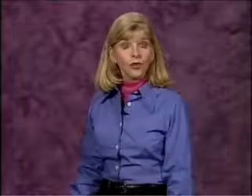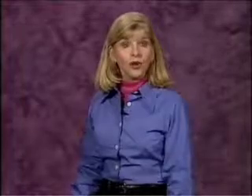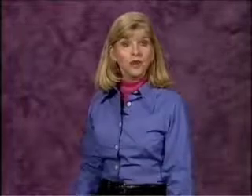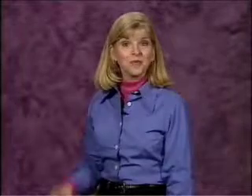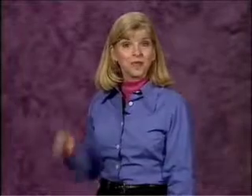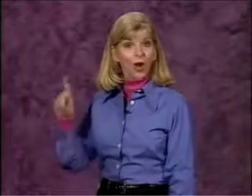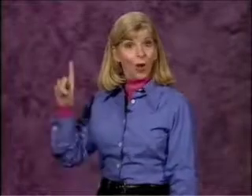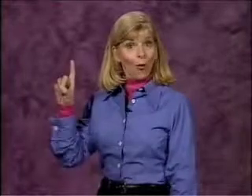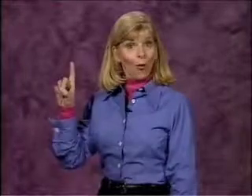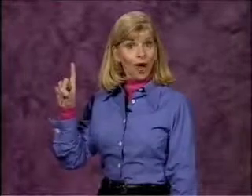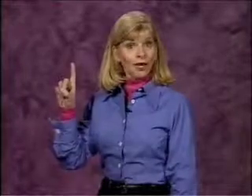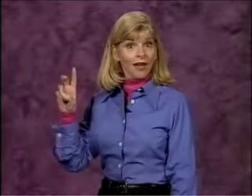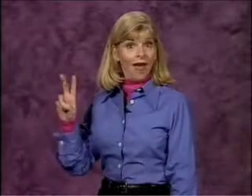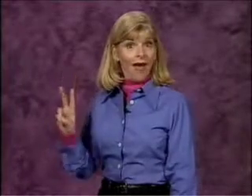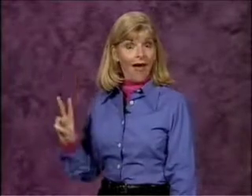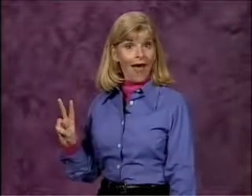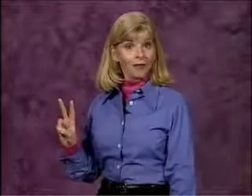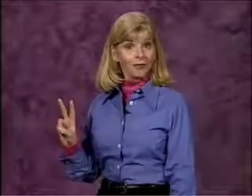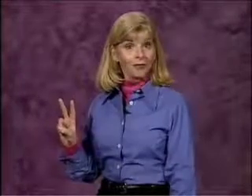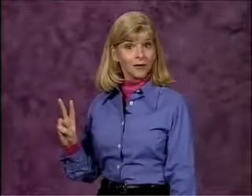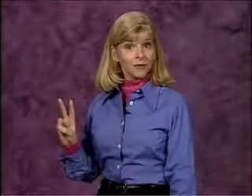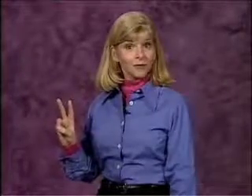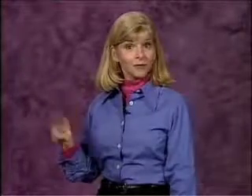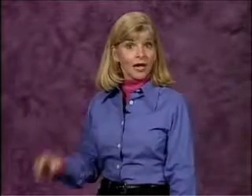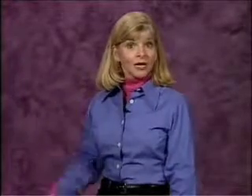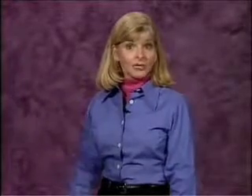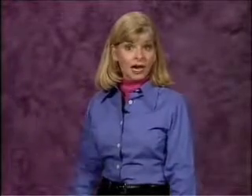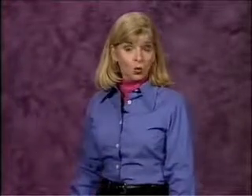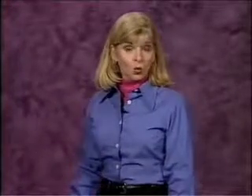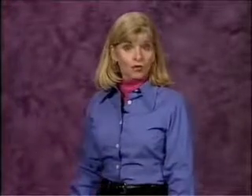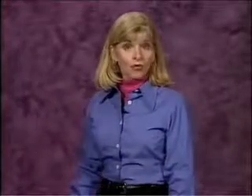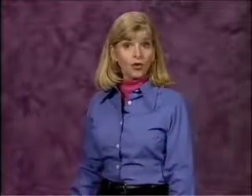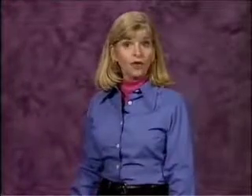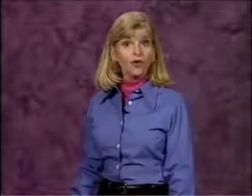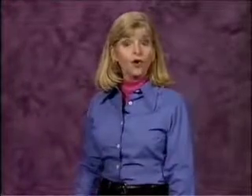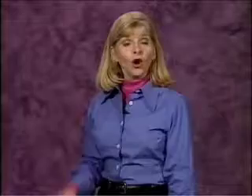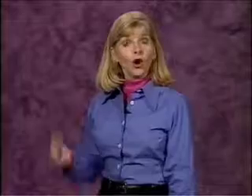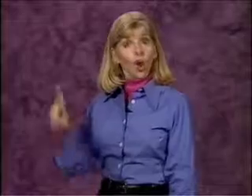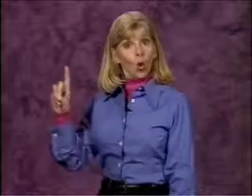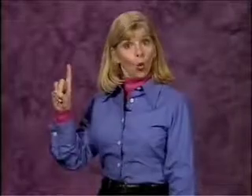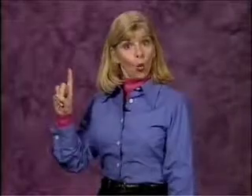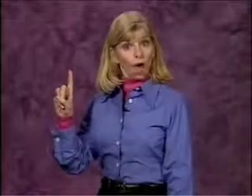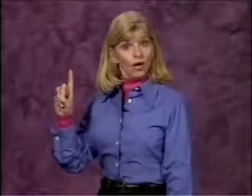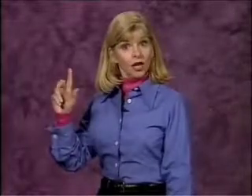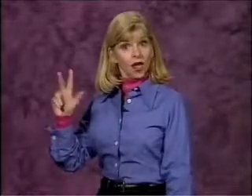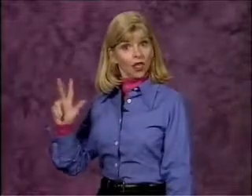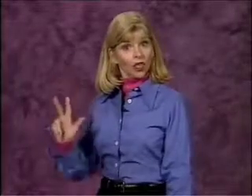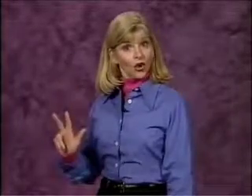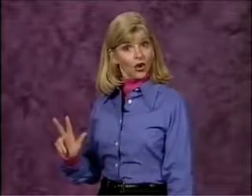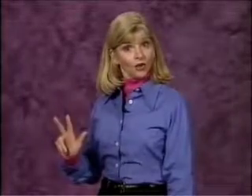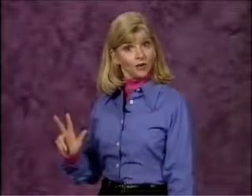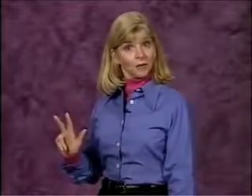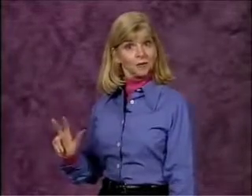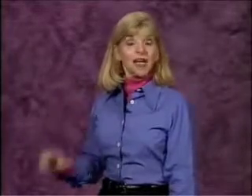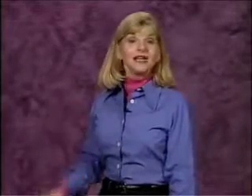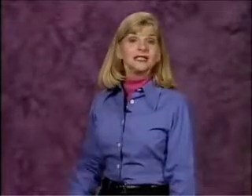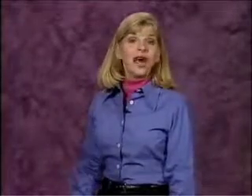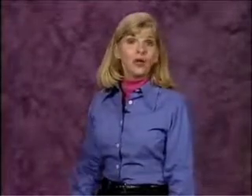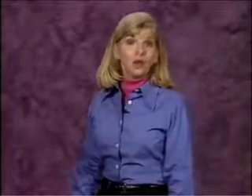for 1/2. Sign 1 over 3 for 1/3. Sign 1